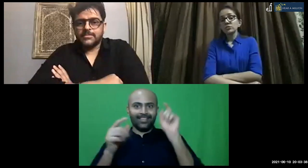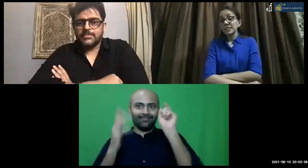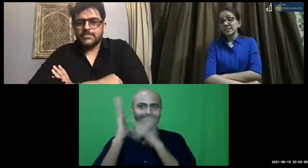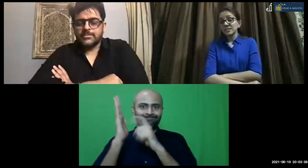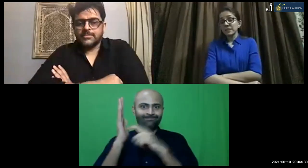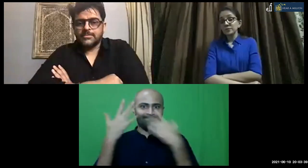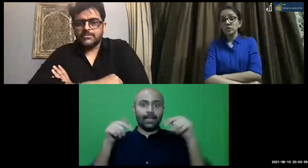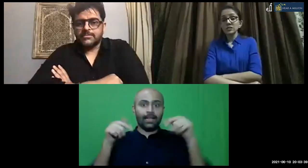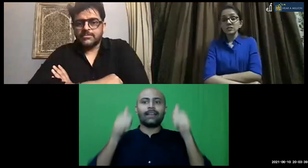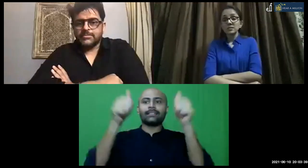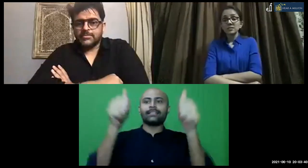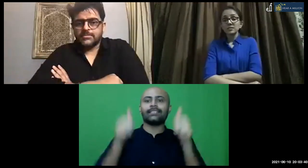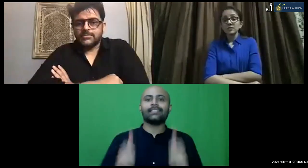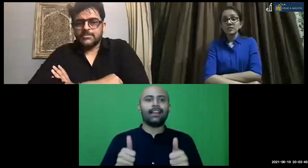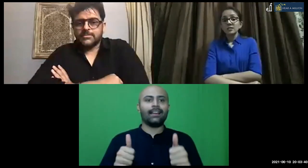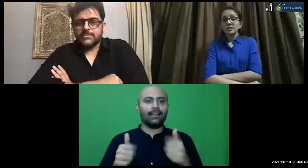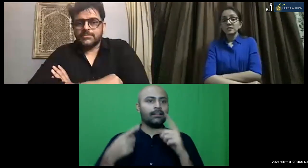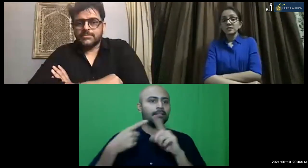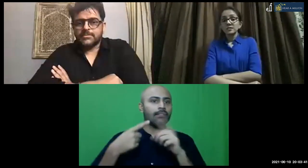people who think it is beneficial,